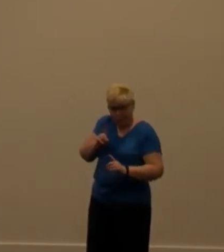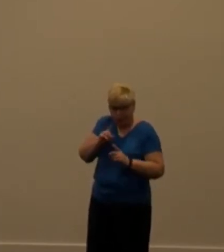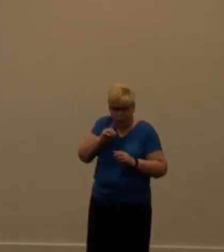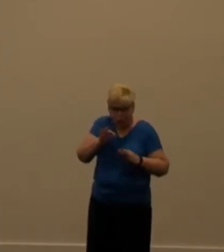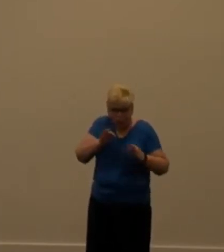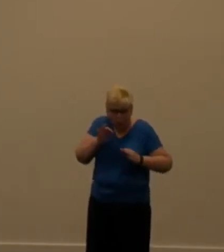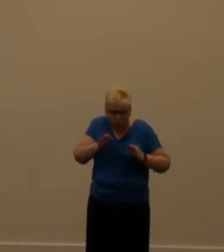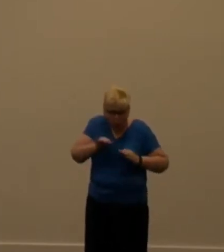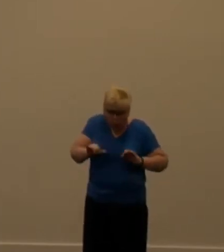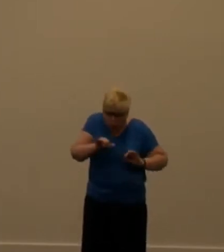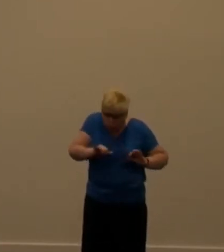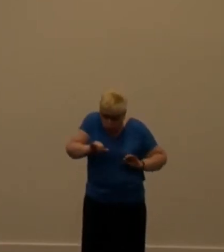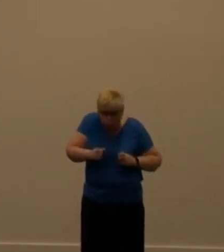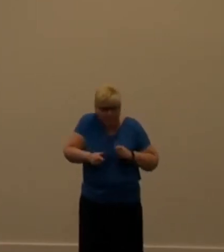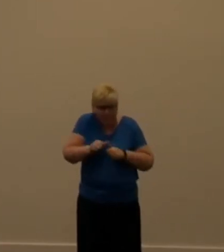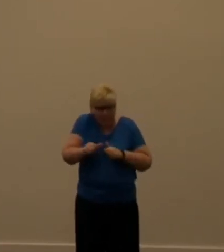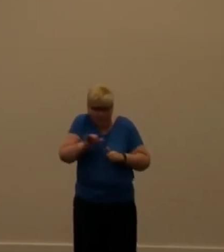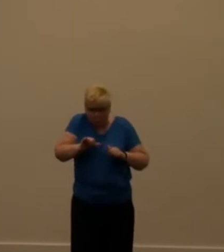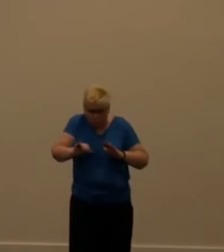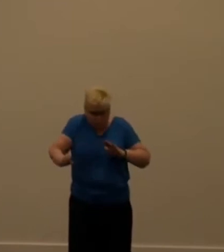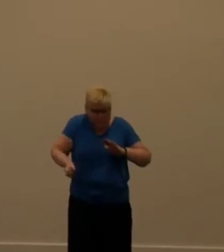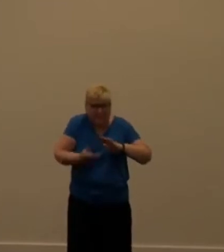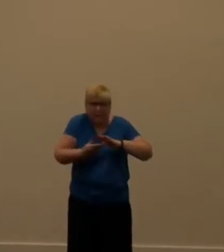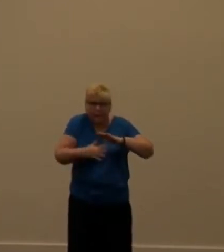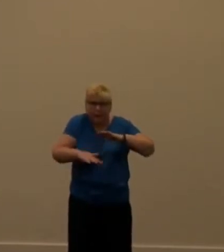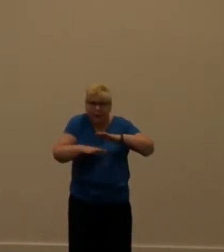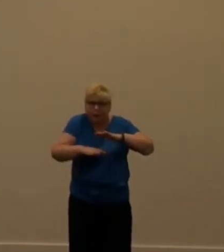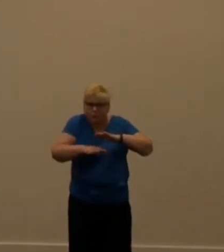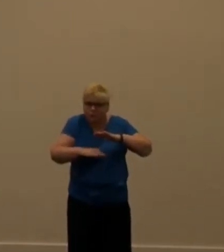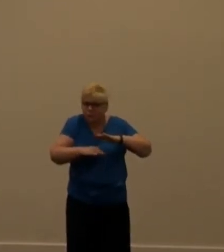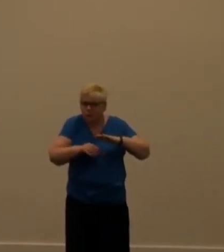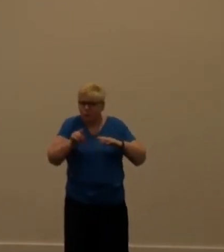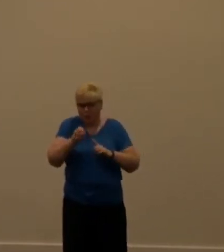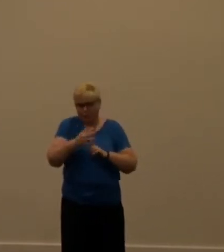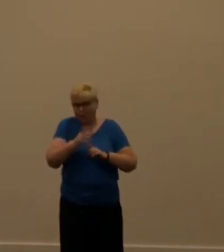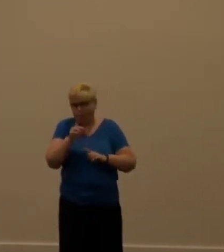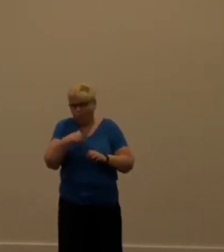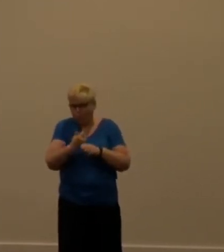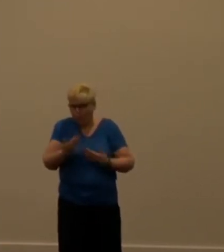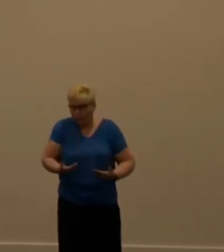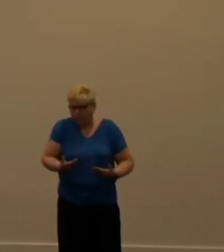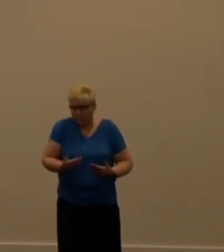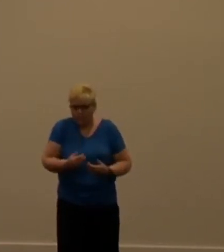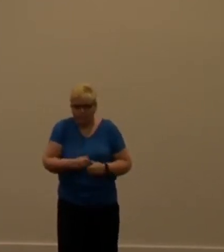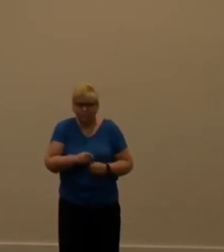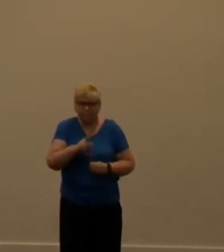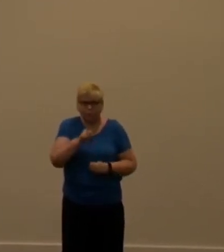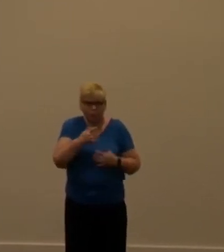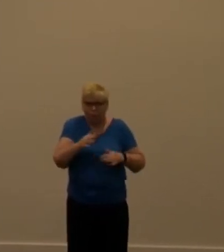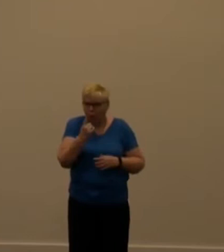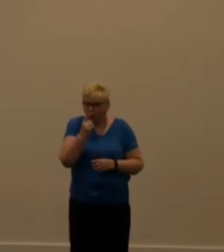want to use to go to the cloud. So that is primarily what I'm doing here. So technology is only one small